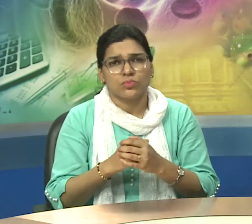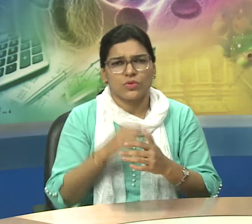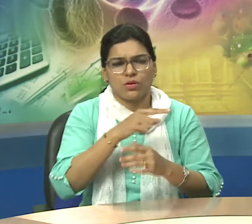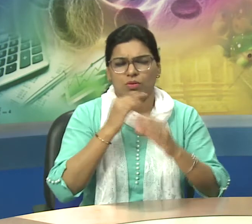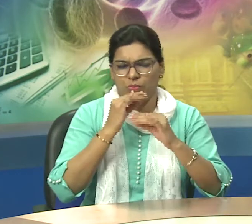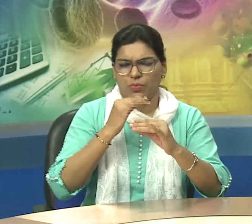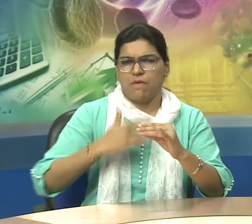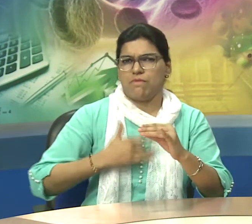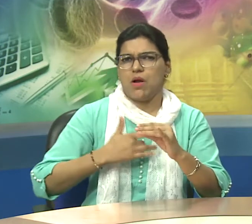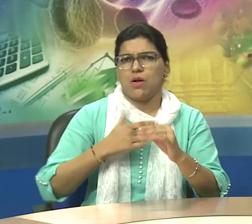religiously